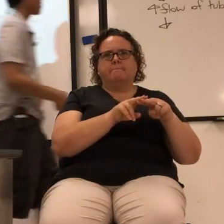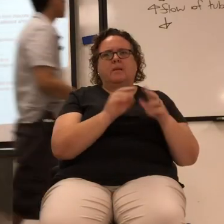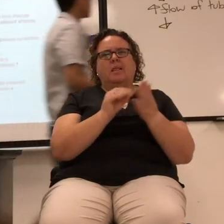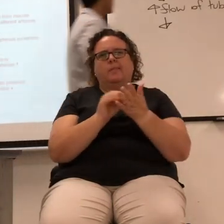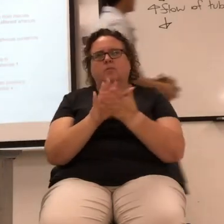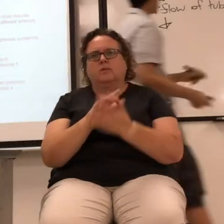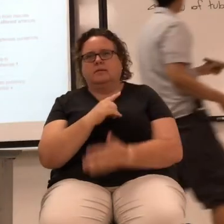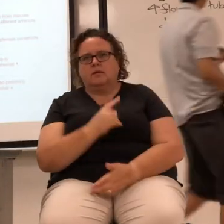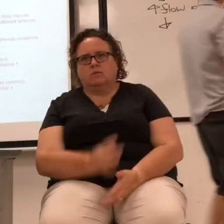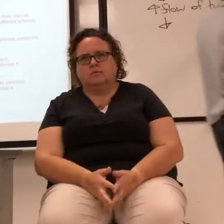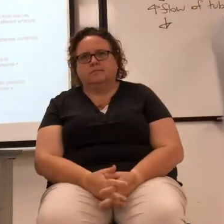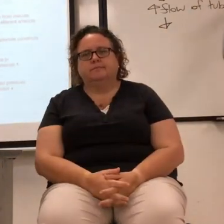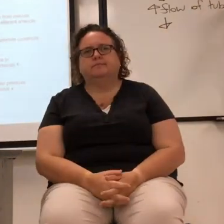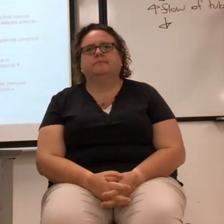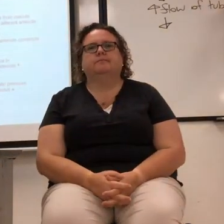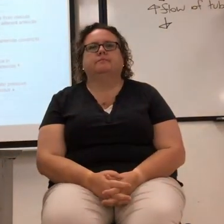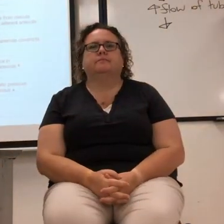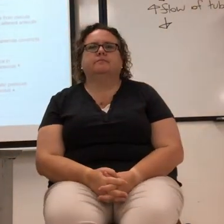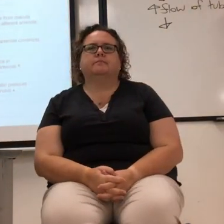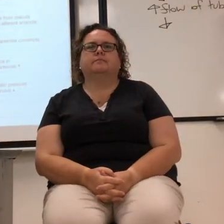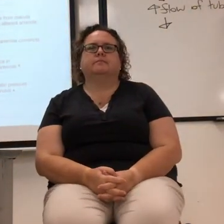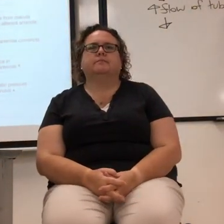down.